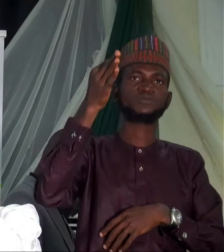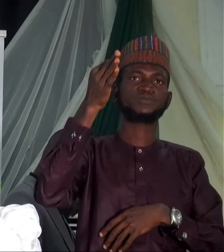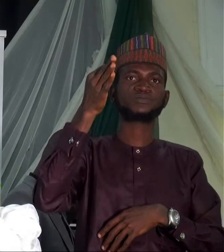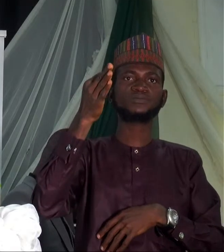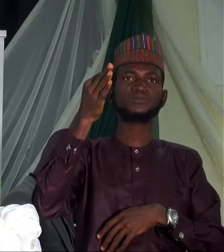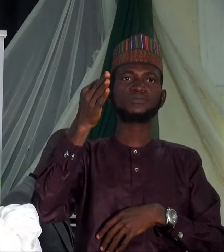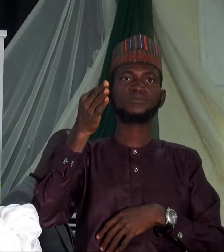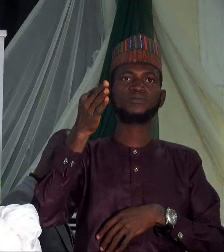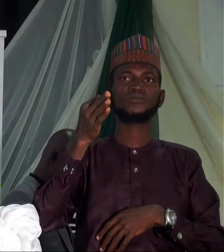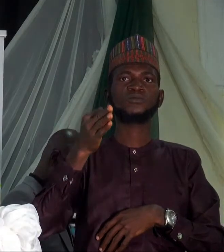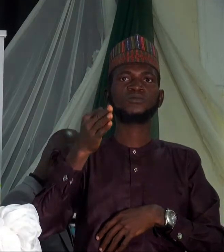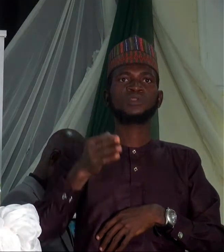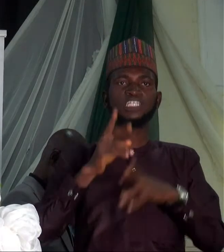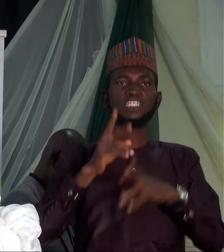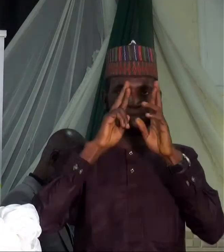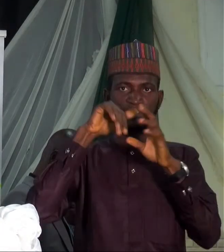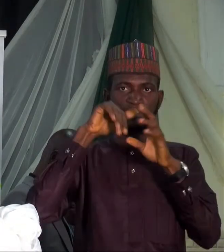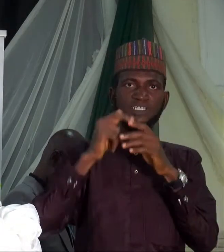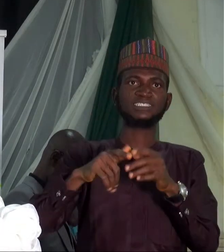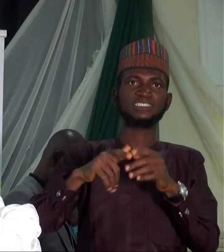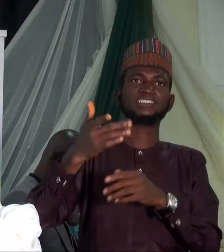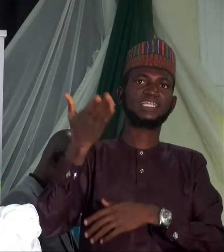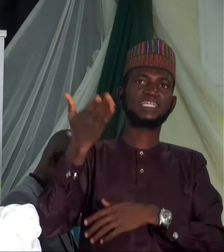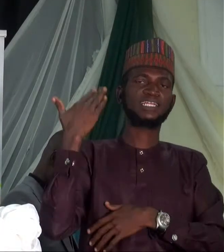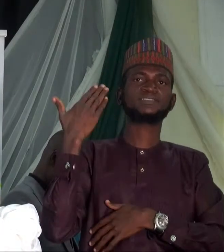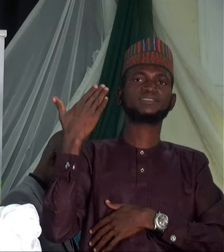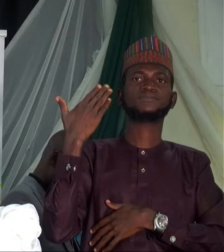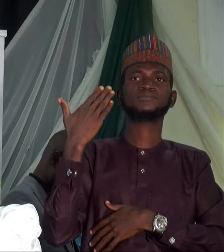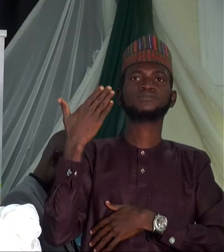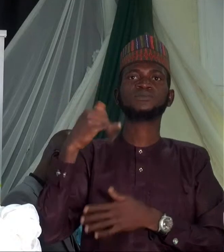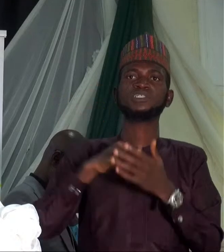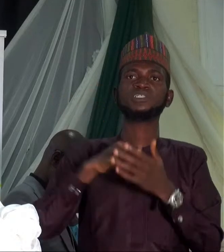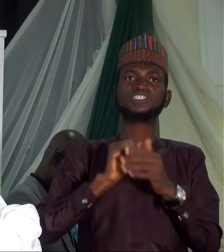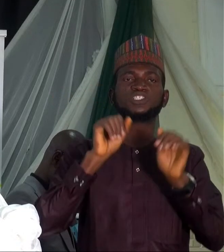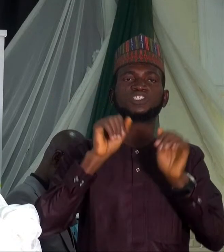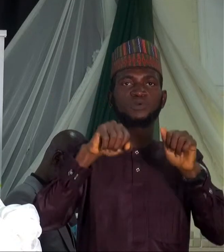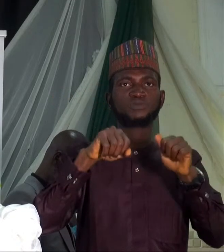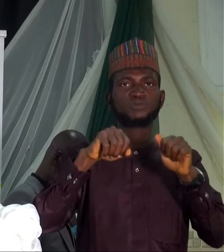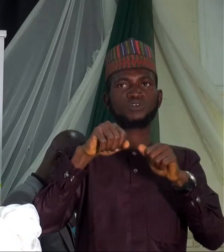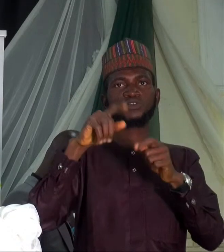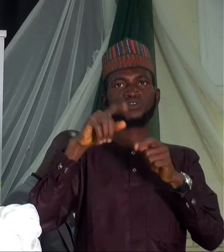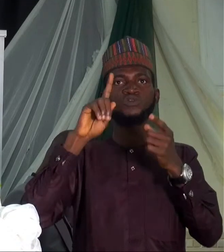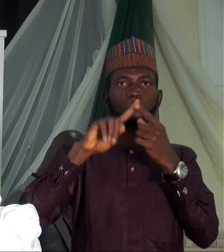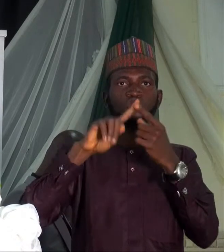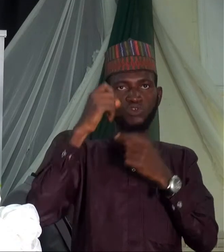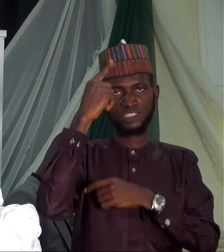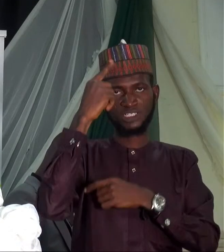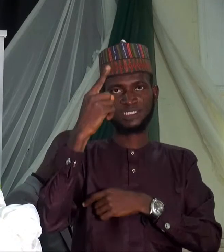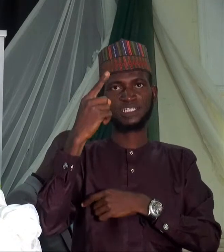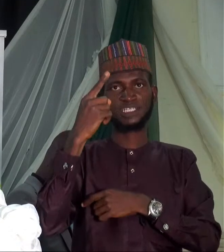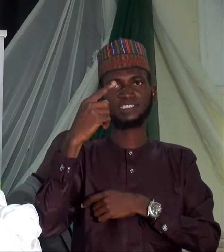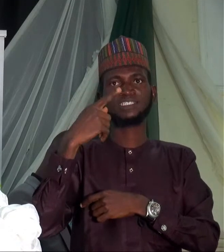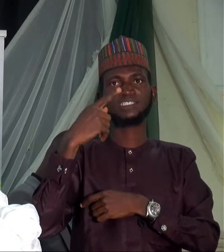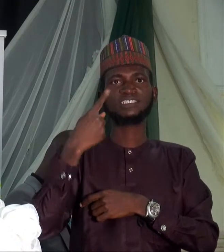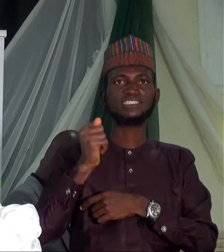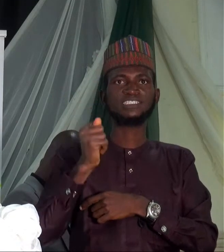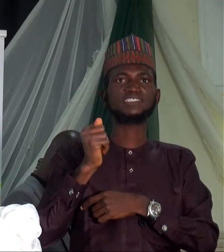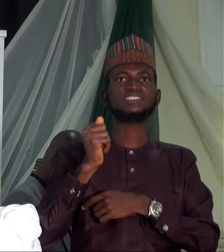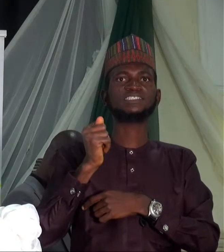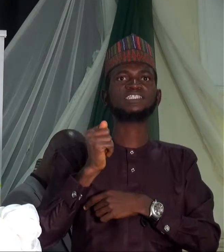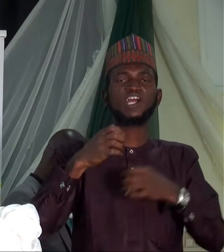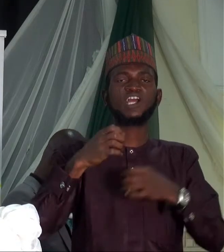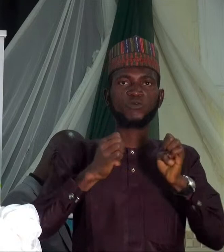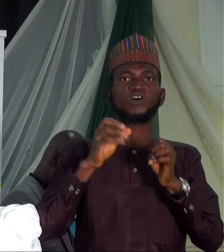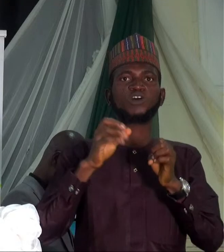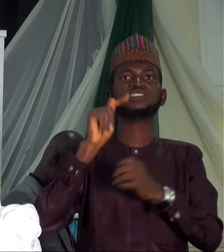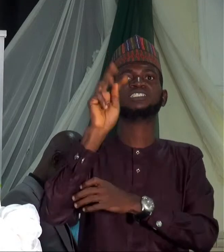Reflecting on the last three decades, it is impossible to understand the impacts of the Muslim Congress